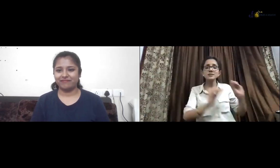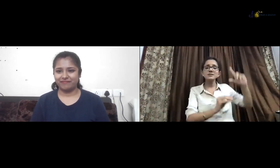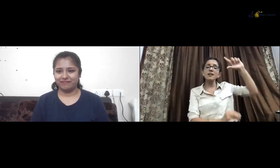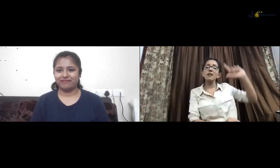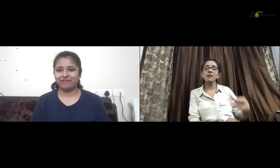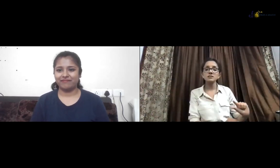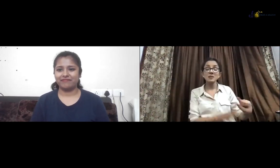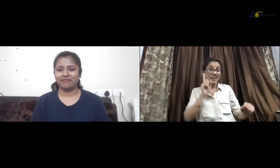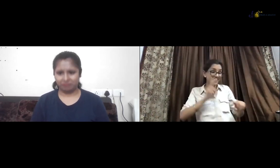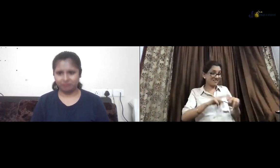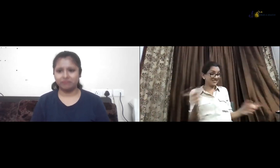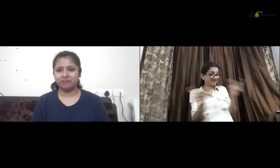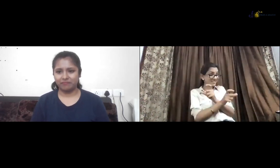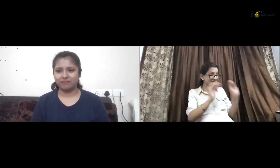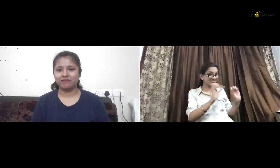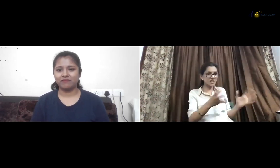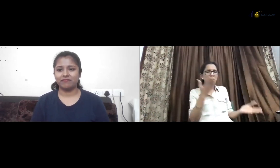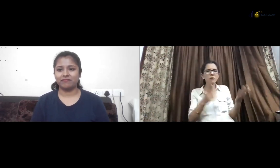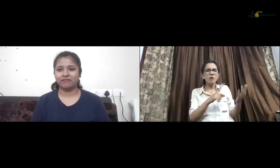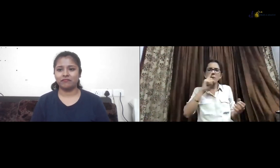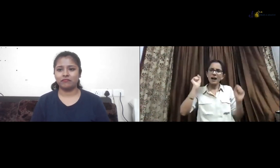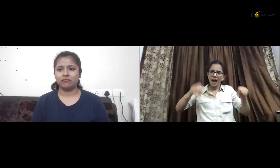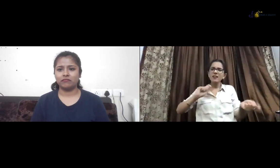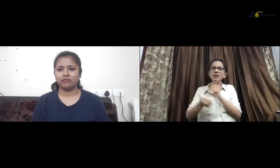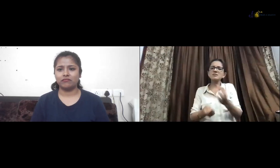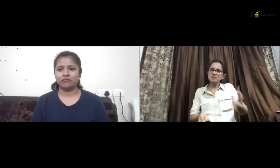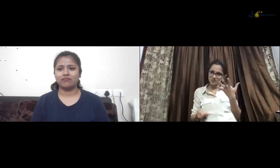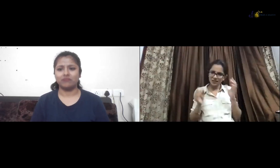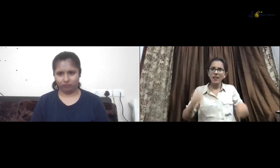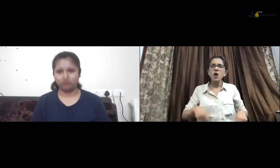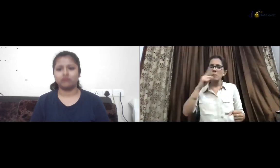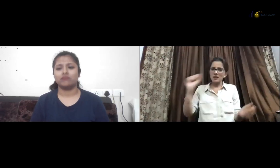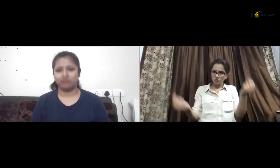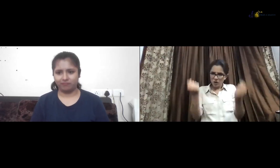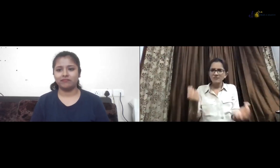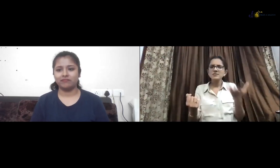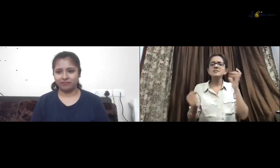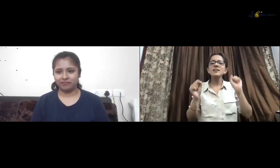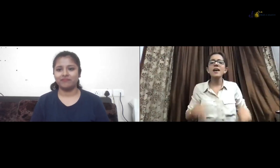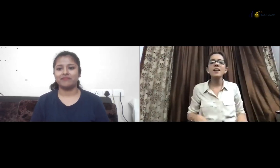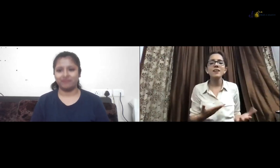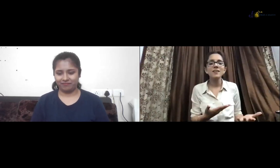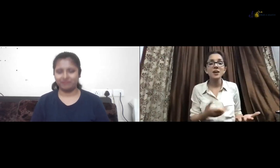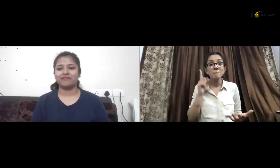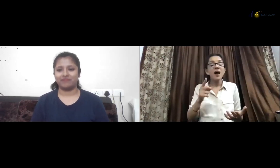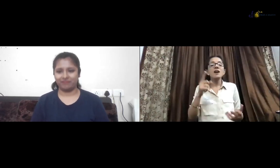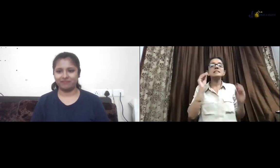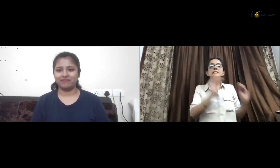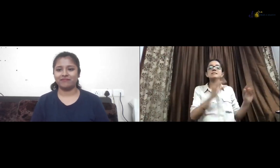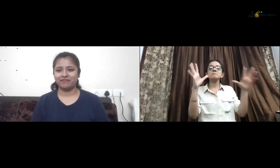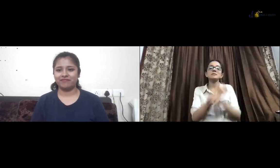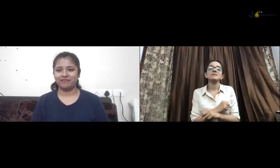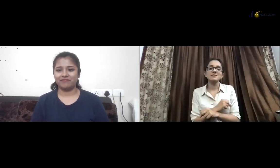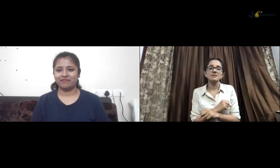do their own business. They are not allowed to go outside. If you will